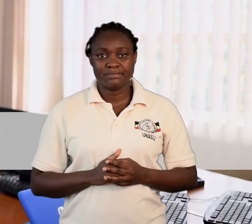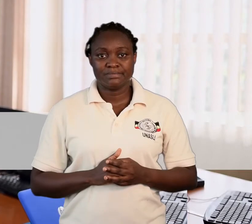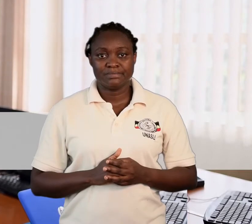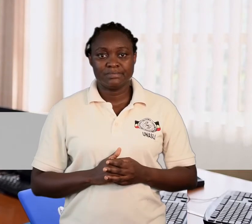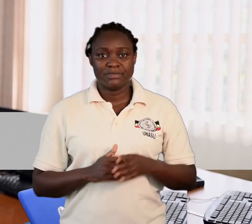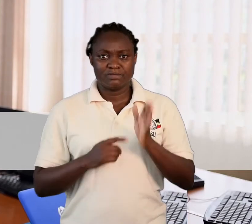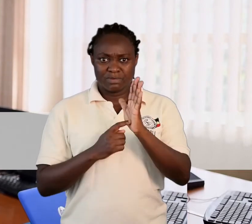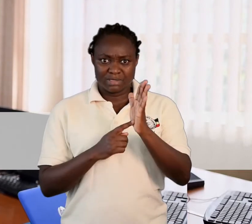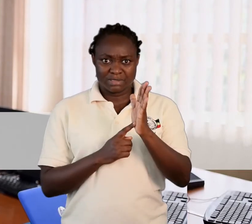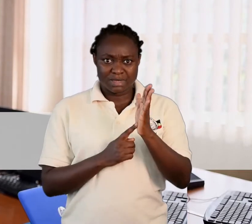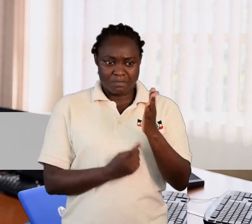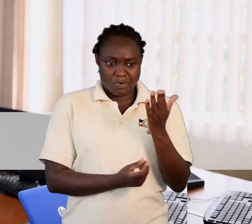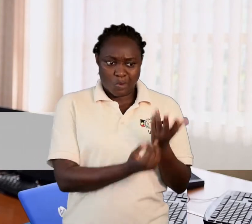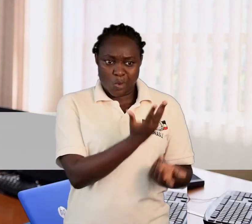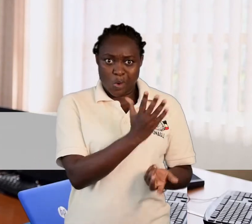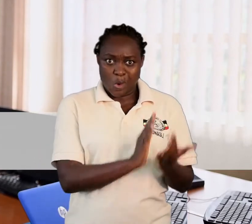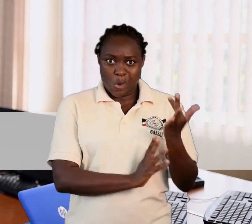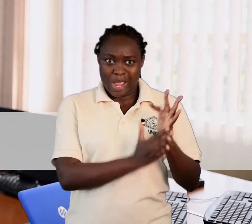Heat,